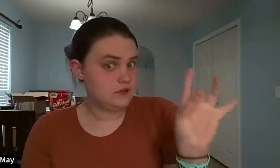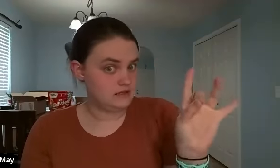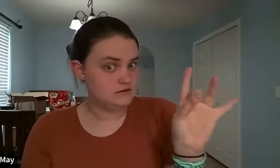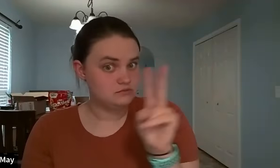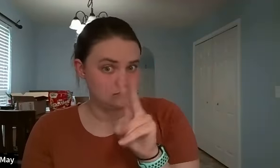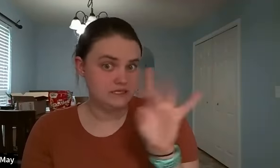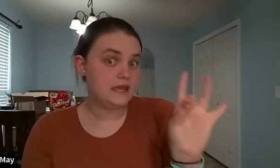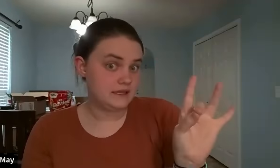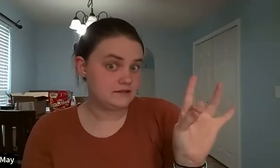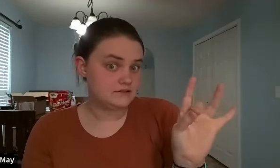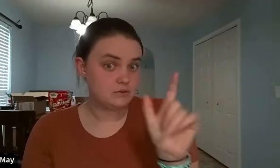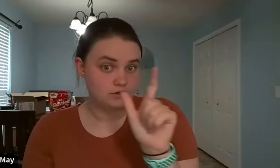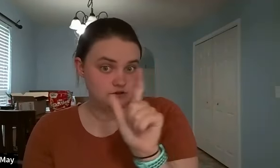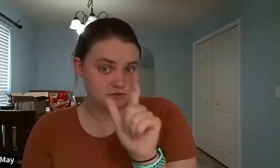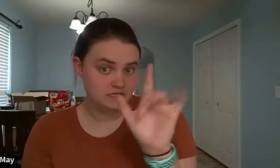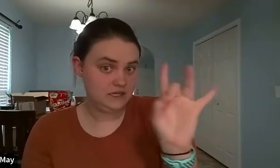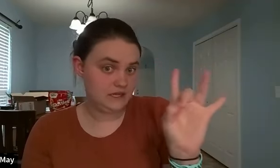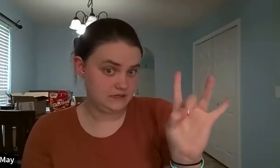8, 28 or 28.